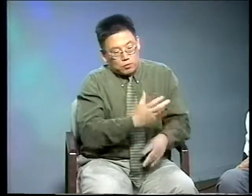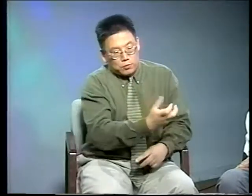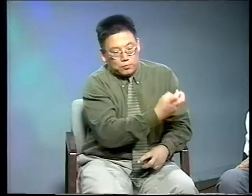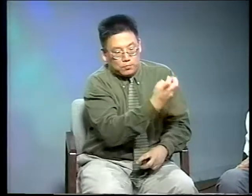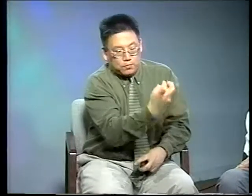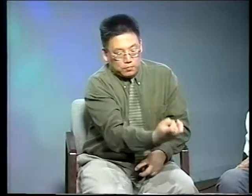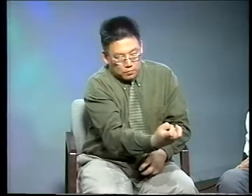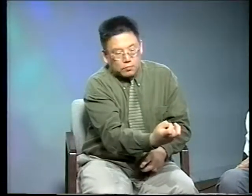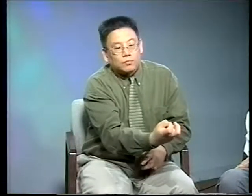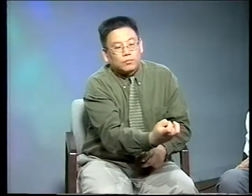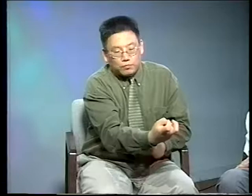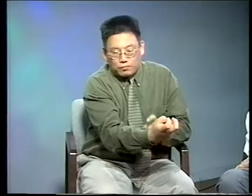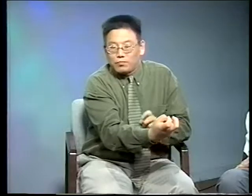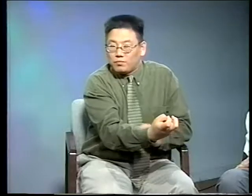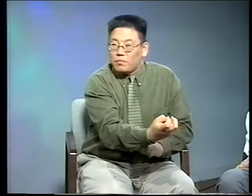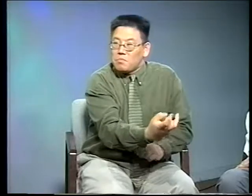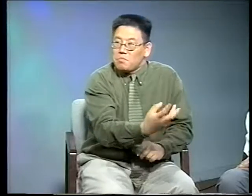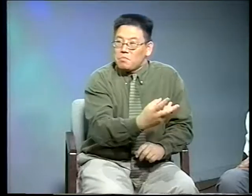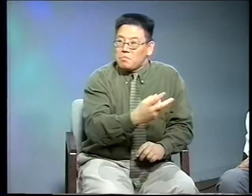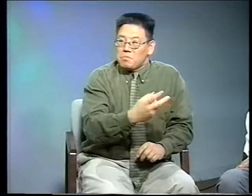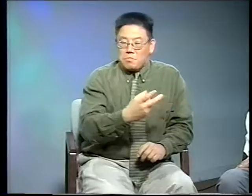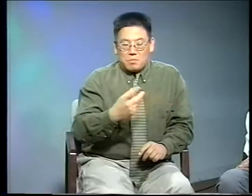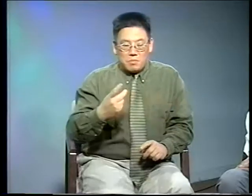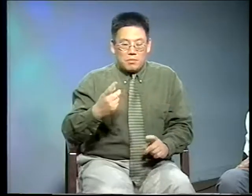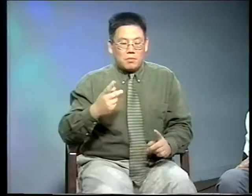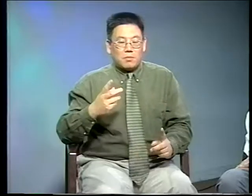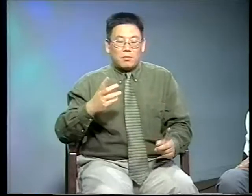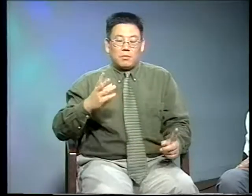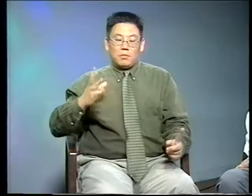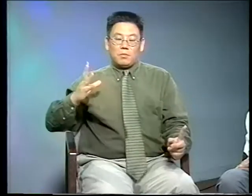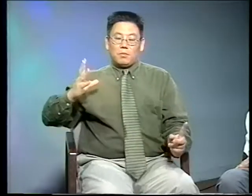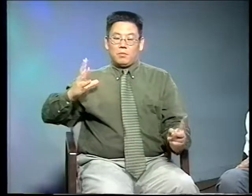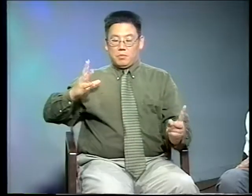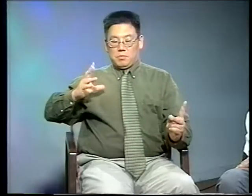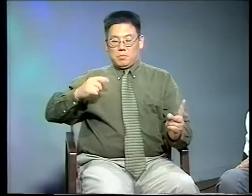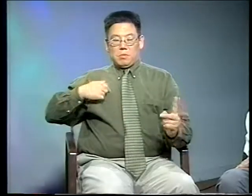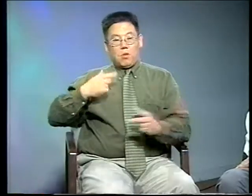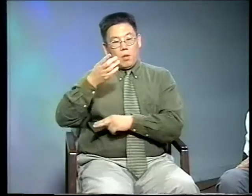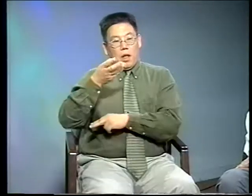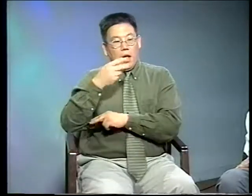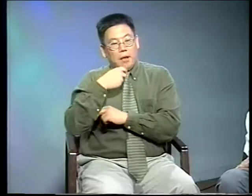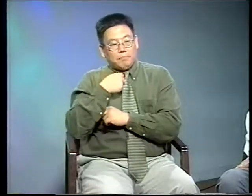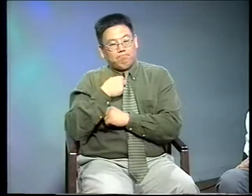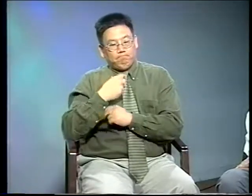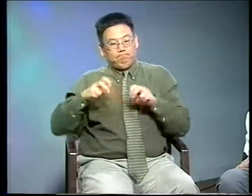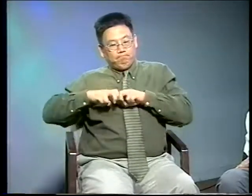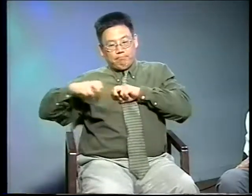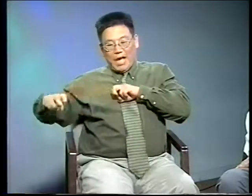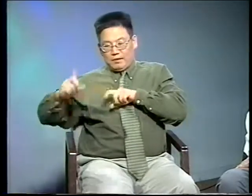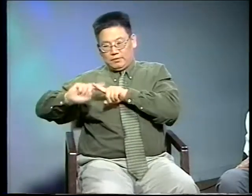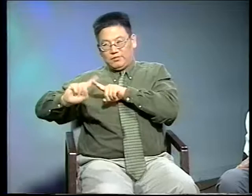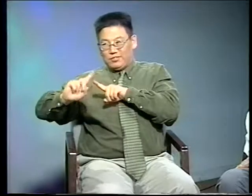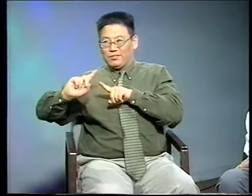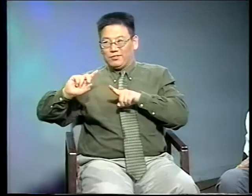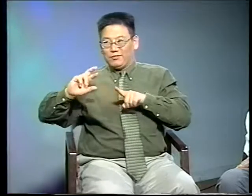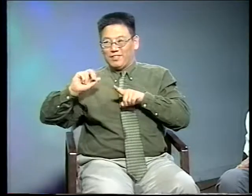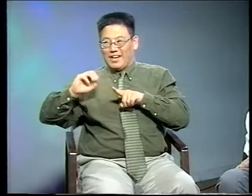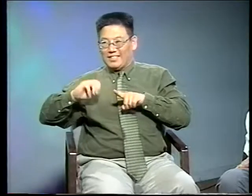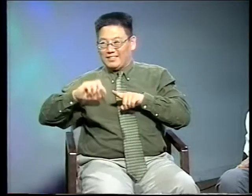I wanted to be able to speak, to interact with those who were Asian, of course, and had some that were sitting right there in front